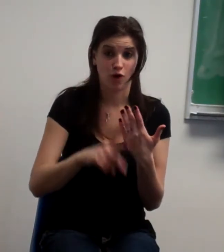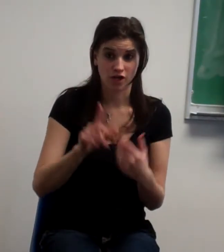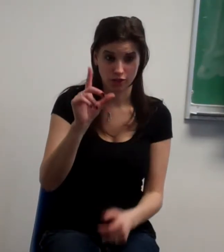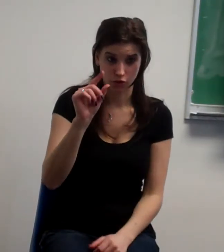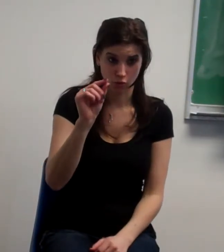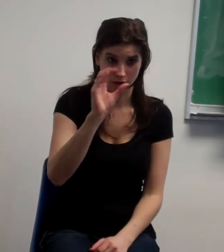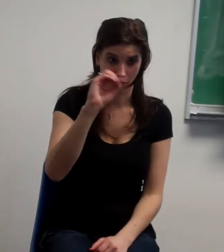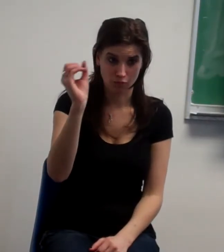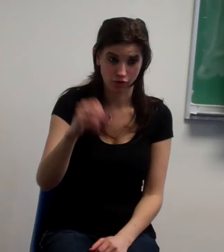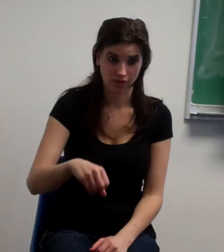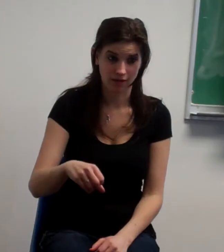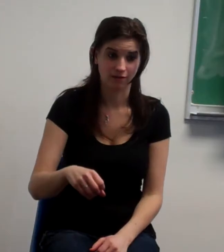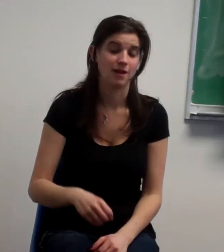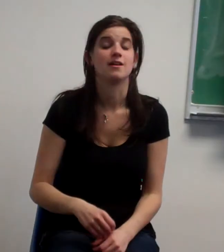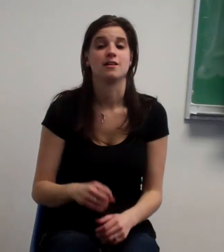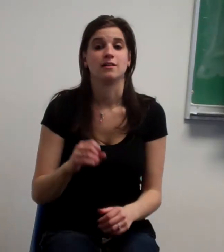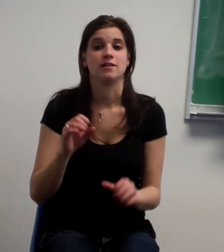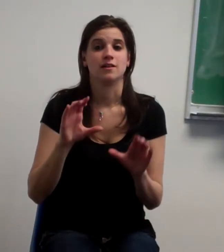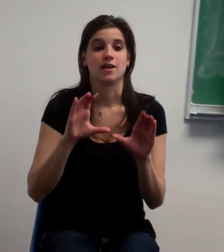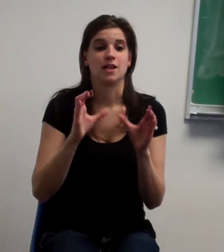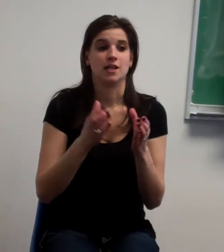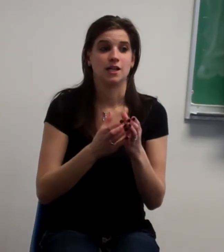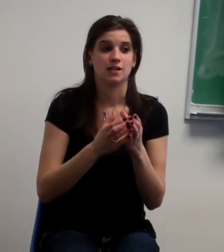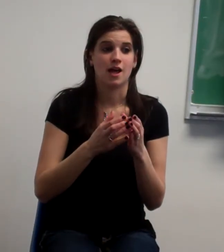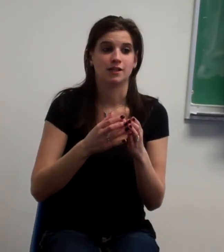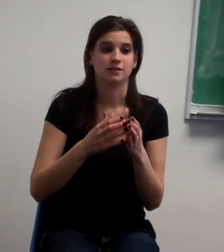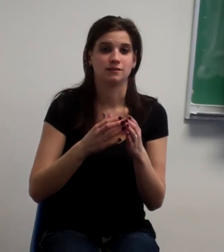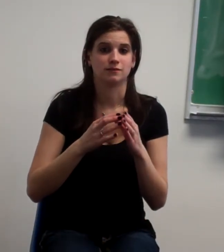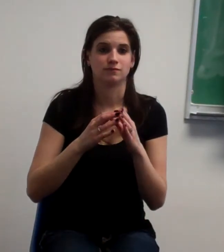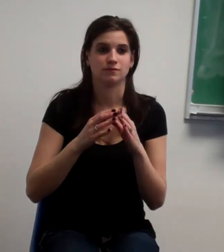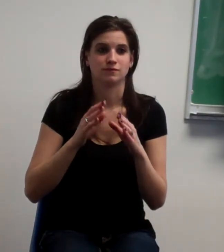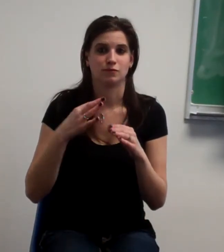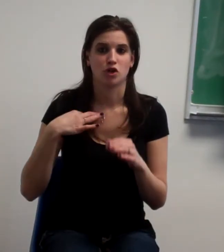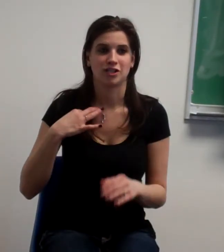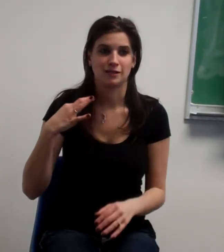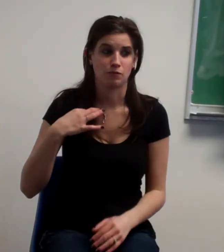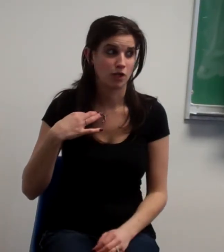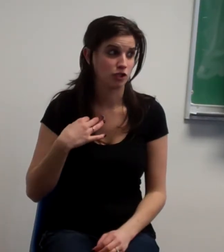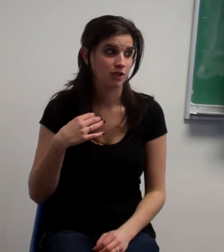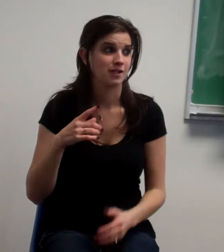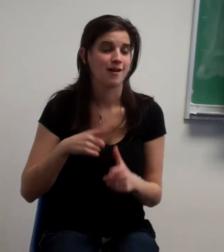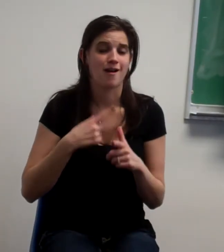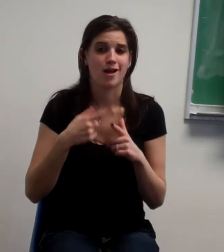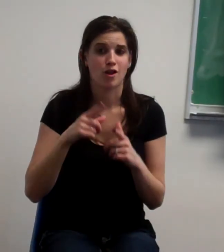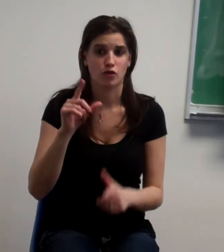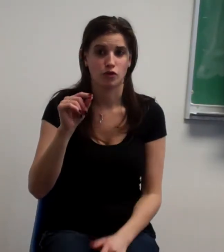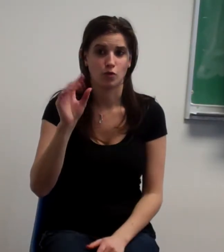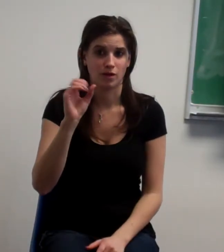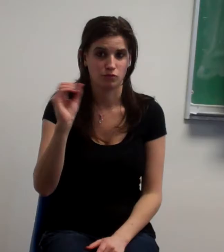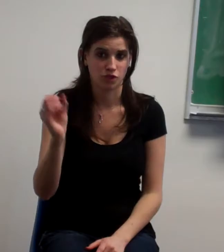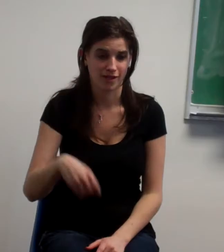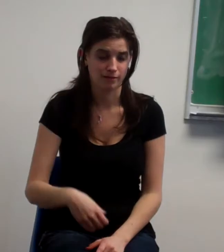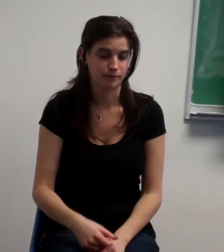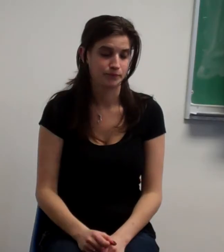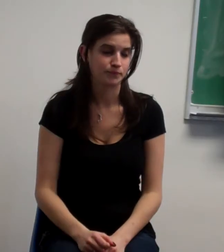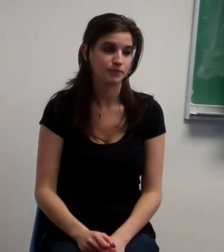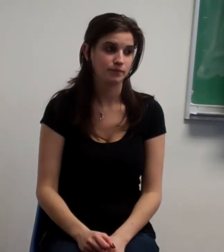another 20%. That is your grade. So you can start to figure out where you're going to fall out,